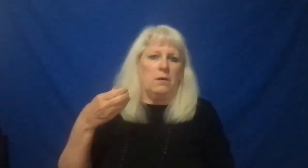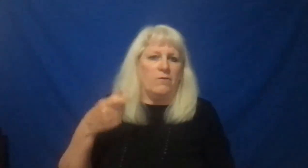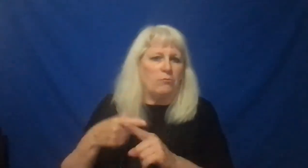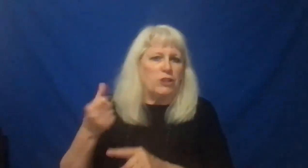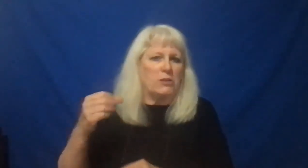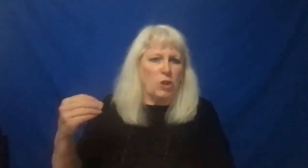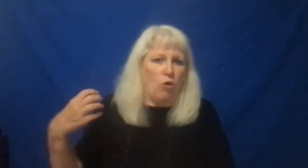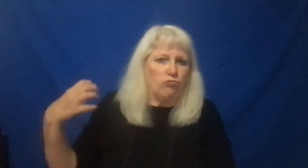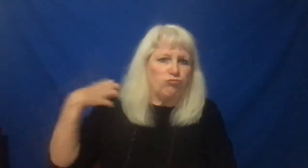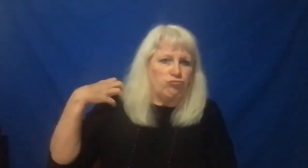was saying,